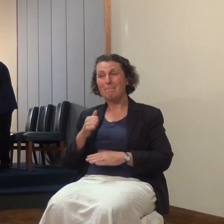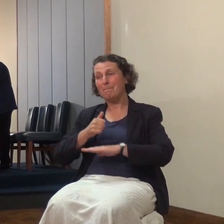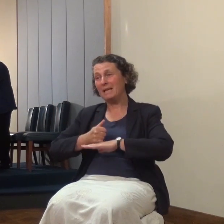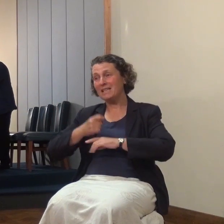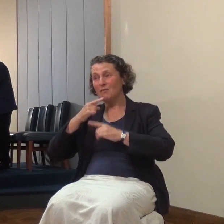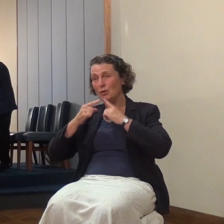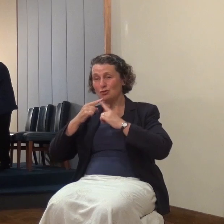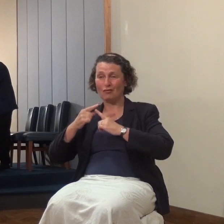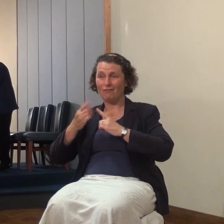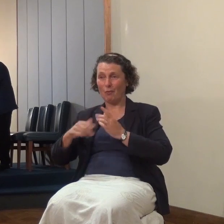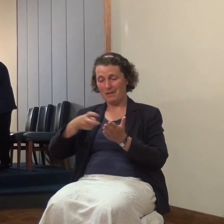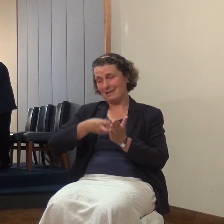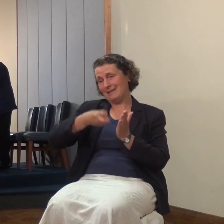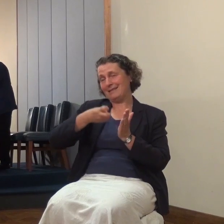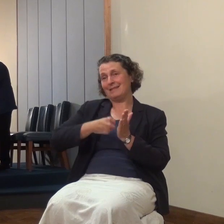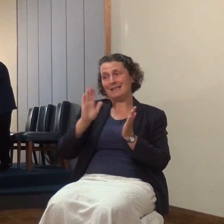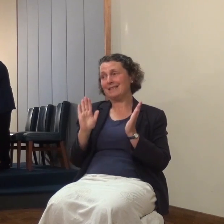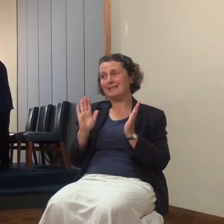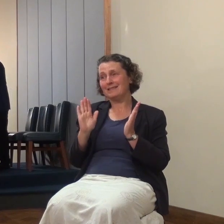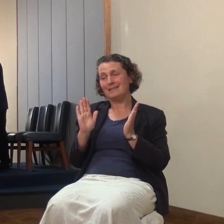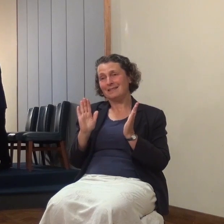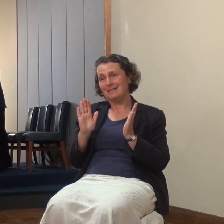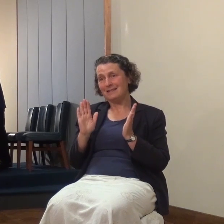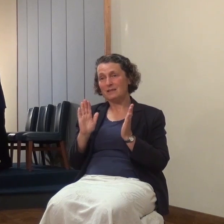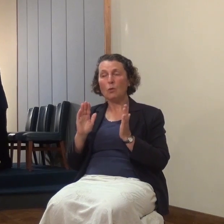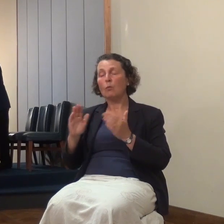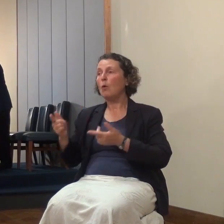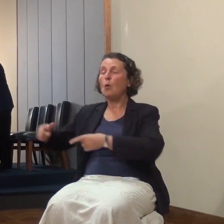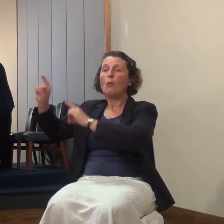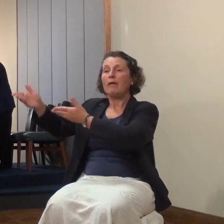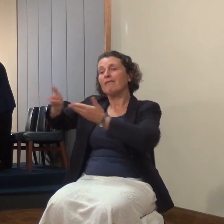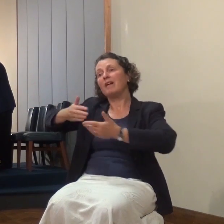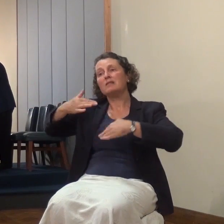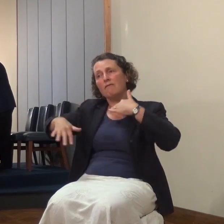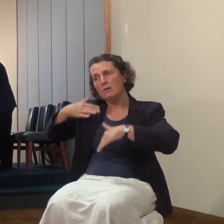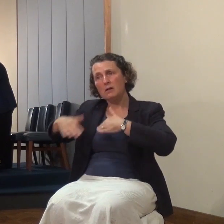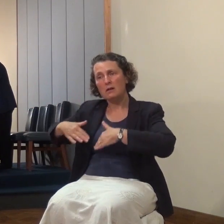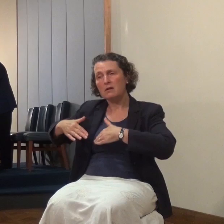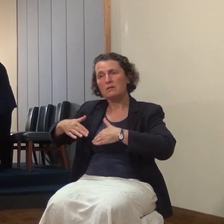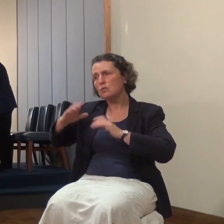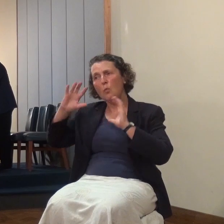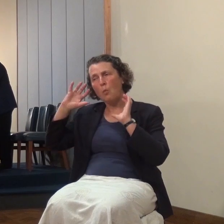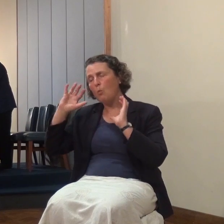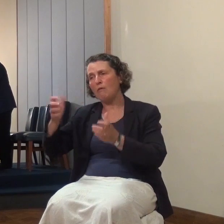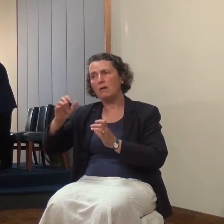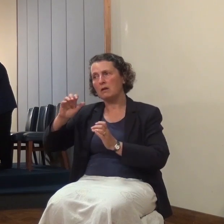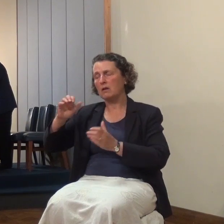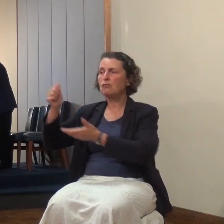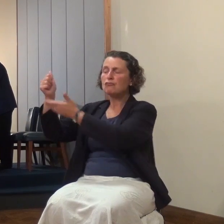multifaceted. Whatever the afflictions the Lord may send, be encouraged. There will be sufficient grace to